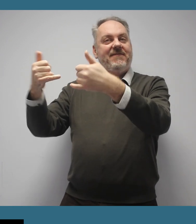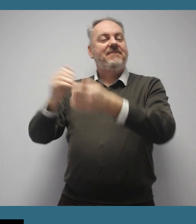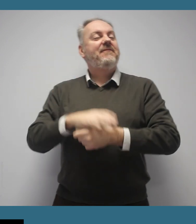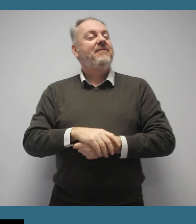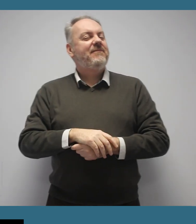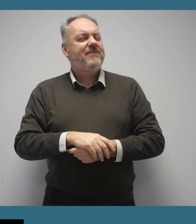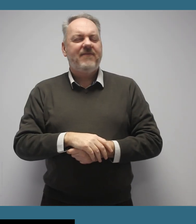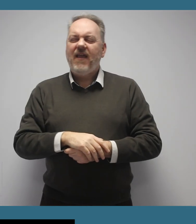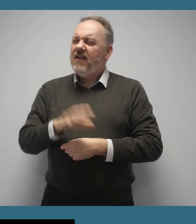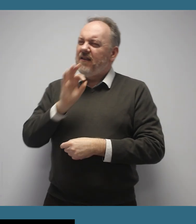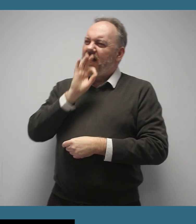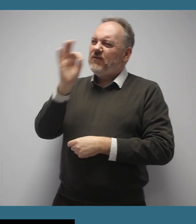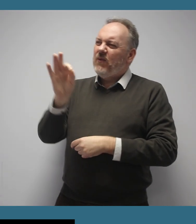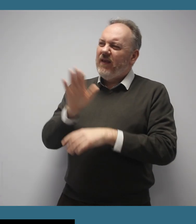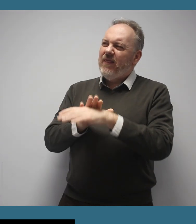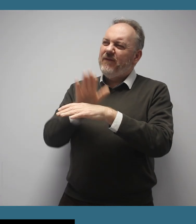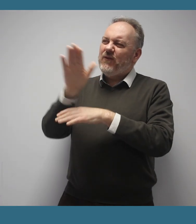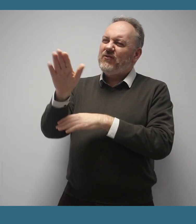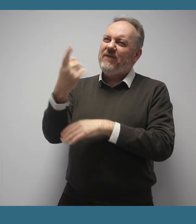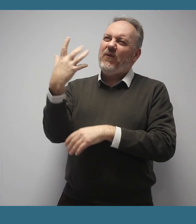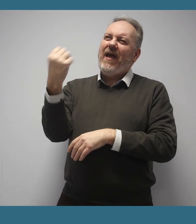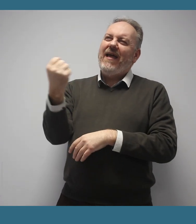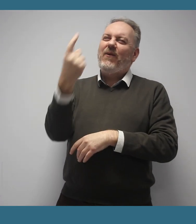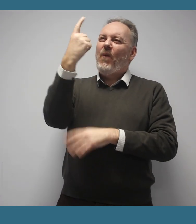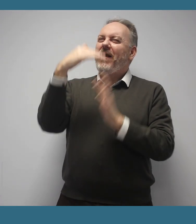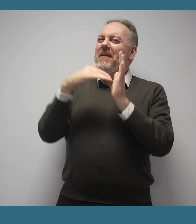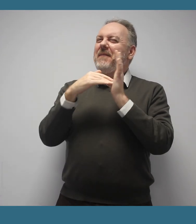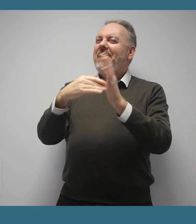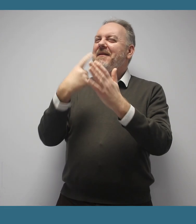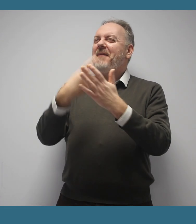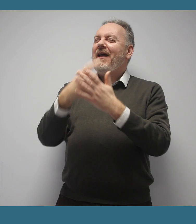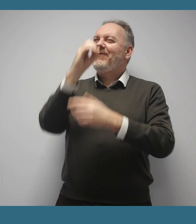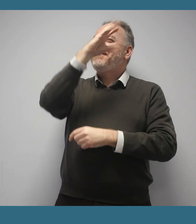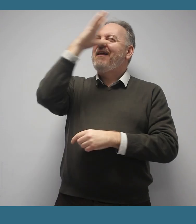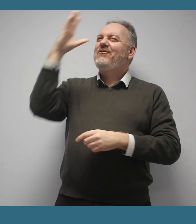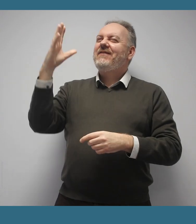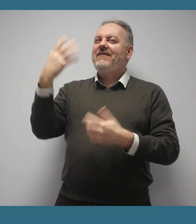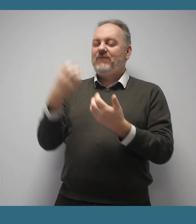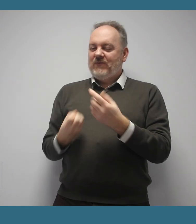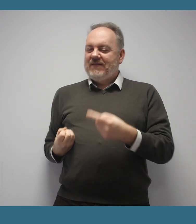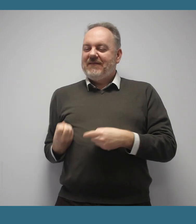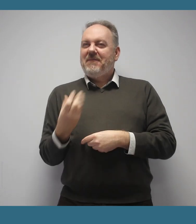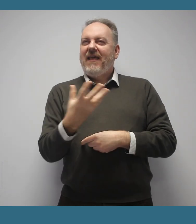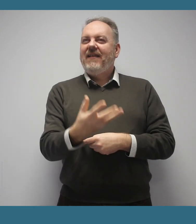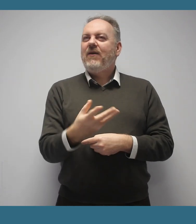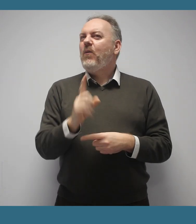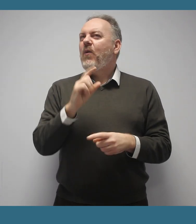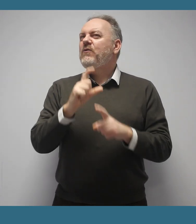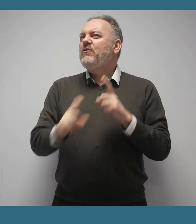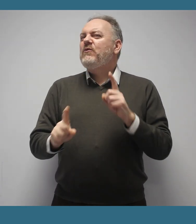it differently, and you had £1 million, would there be anything you would do differently if you had £1 million?